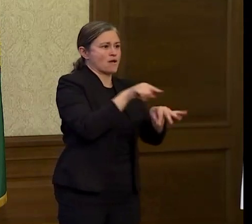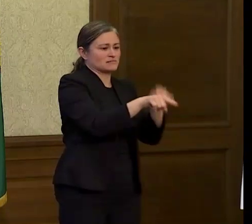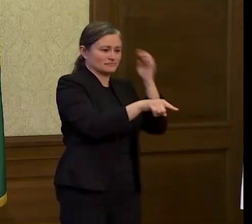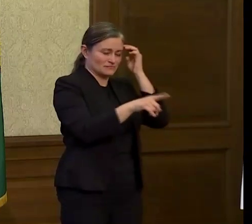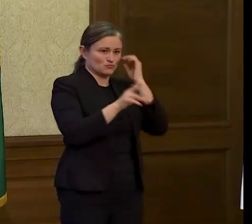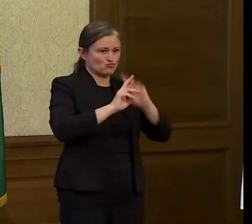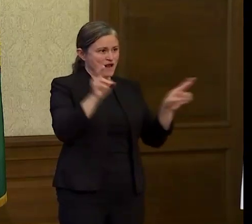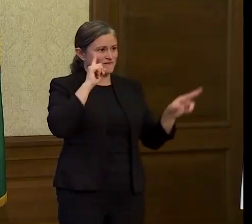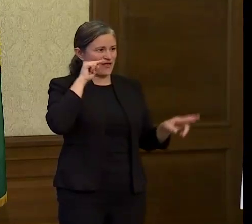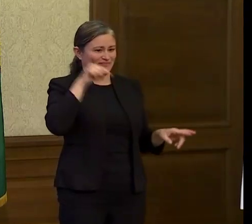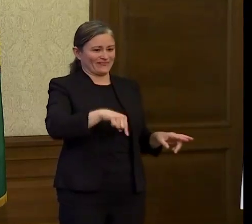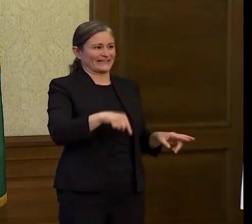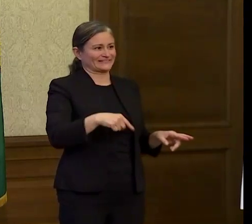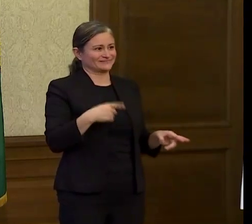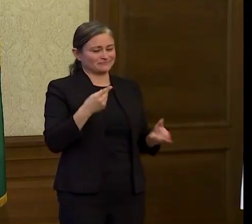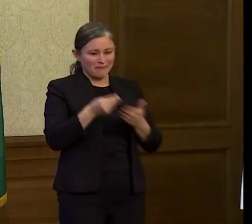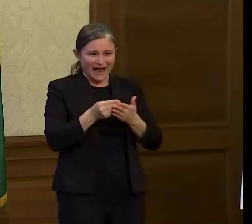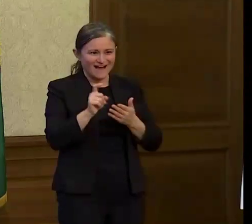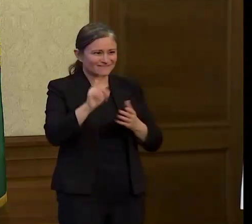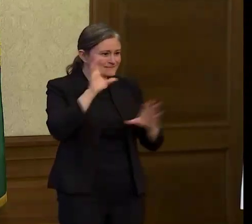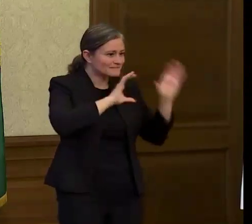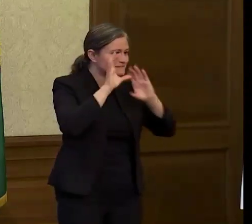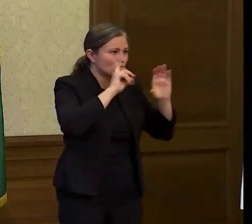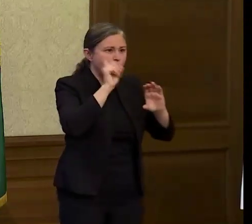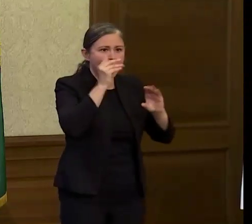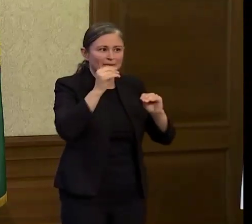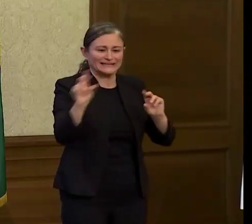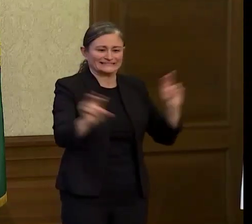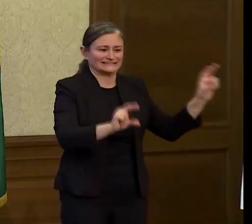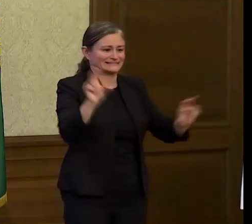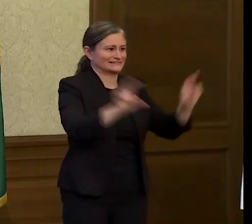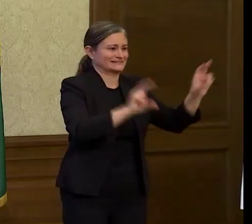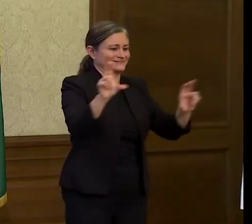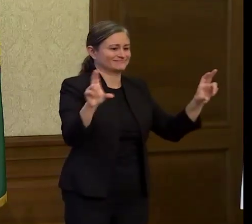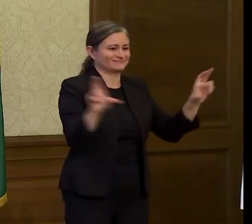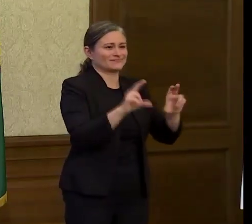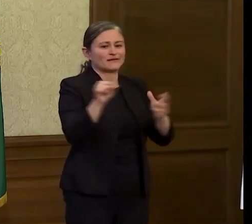the longer term, there's other things we can do, but that's what we can do today.